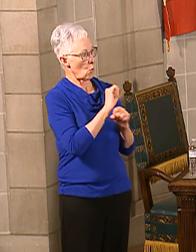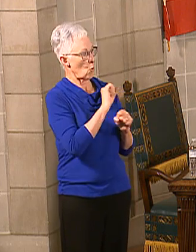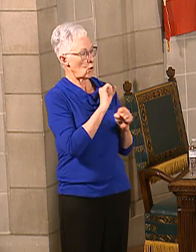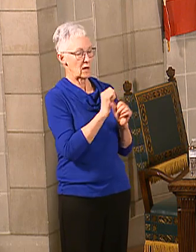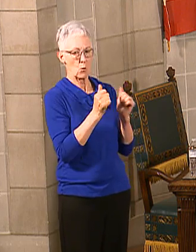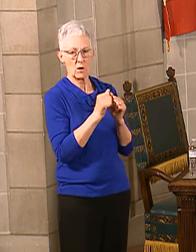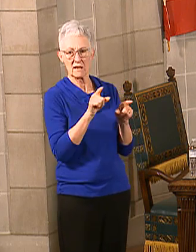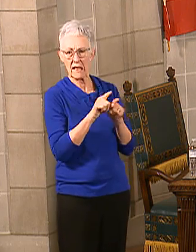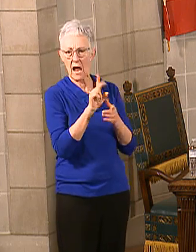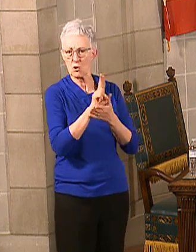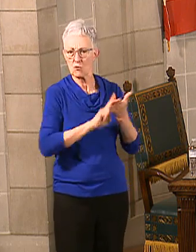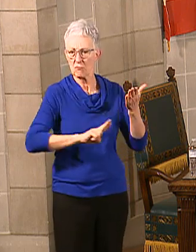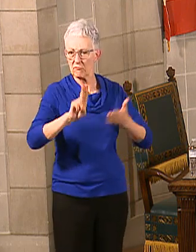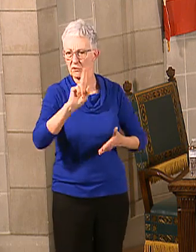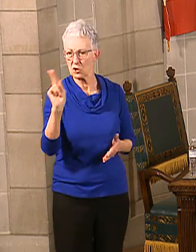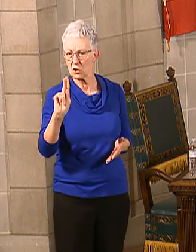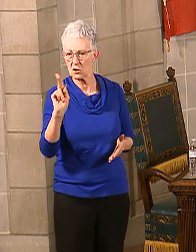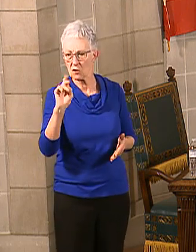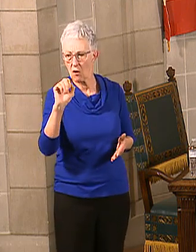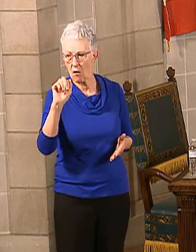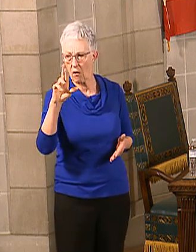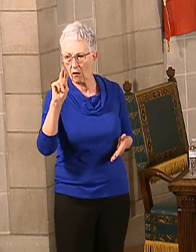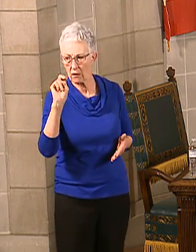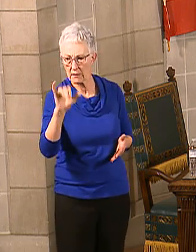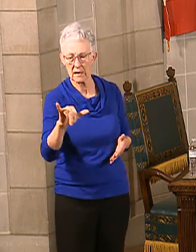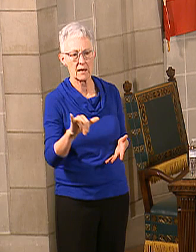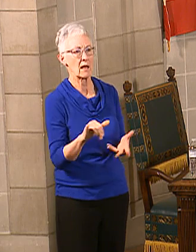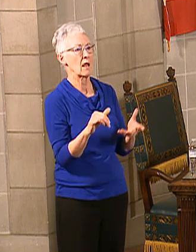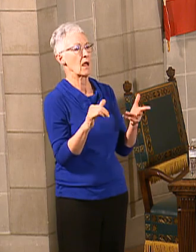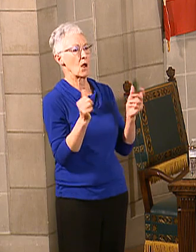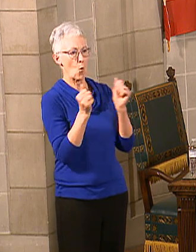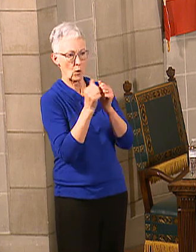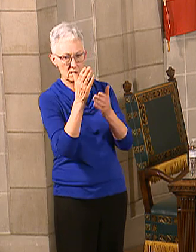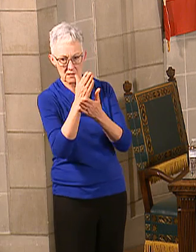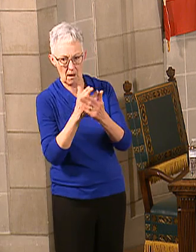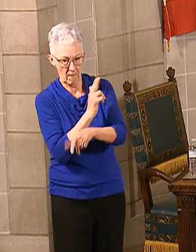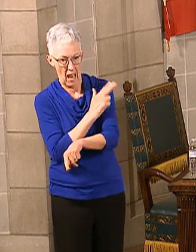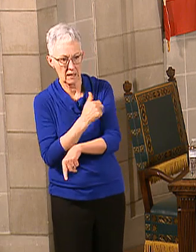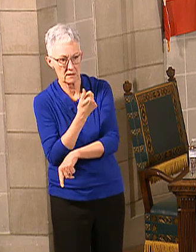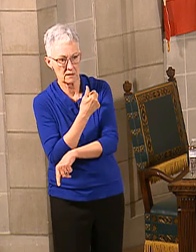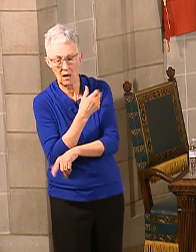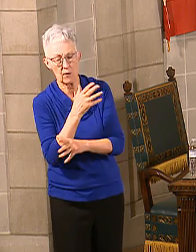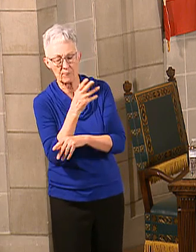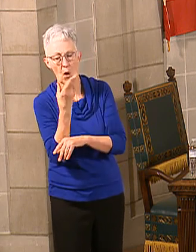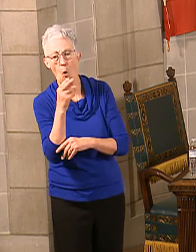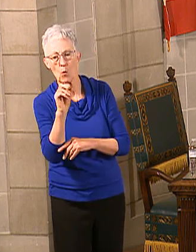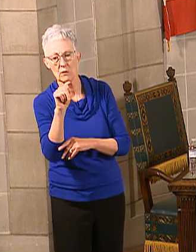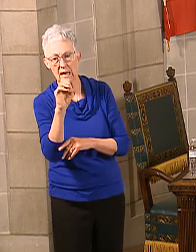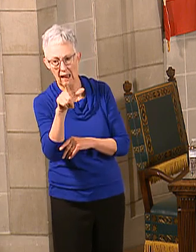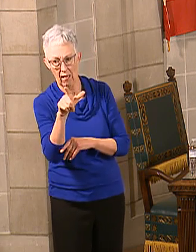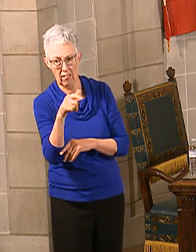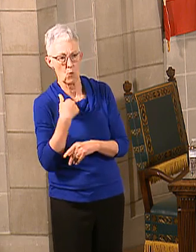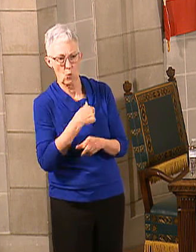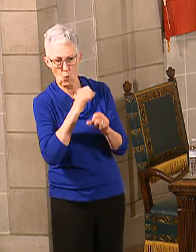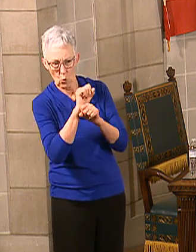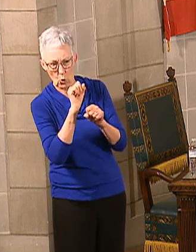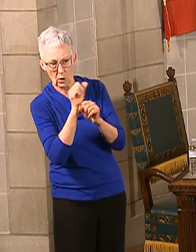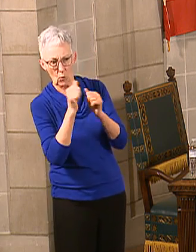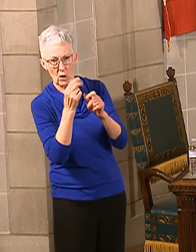plan to open up some of the hotel rooms in the larger metropolitan areas to help with that type of